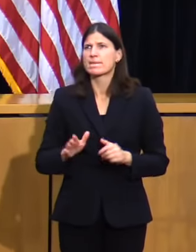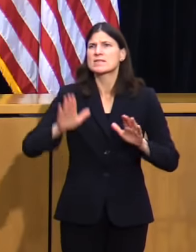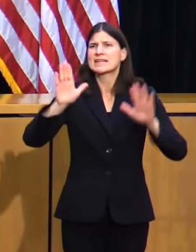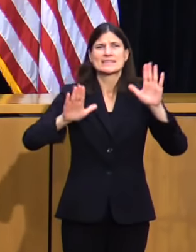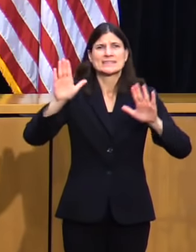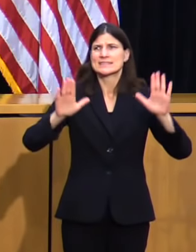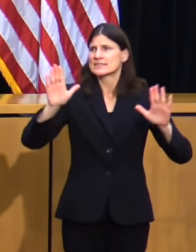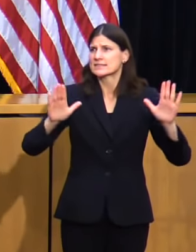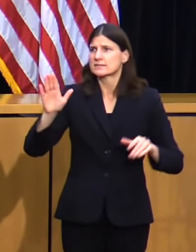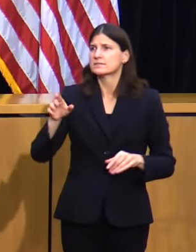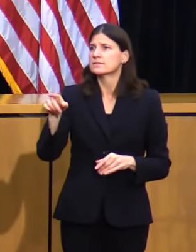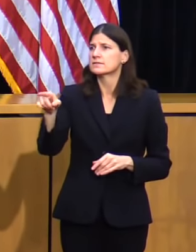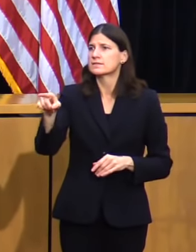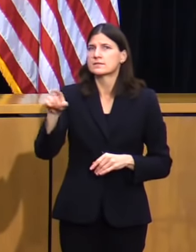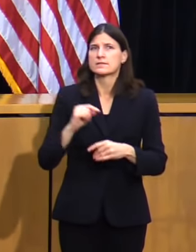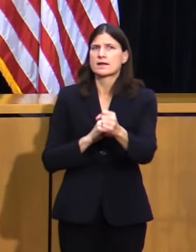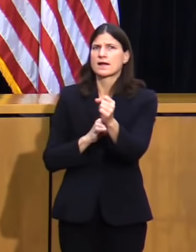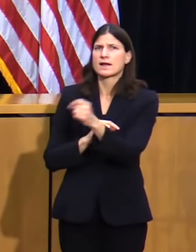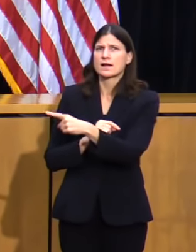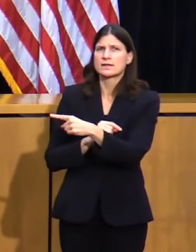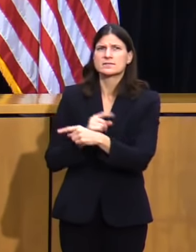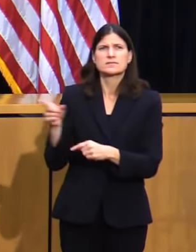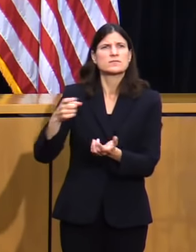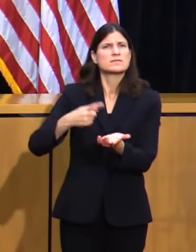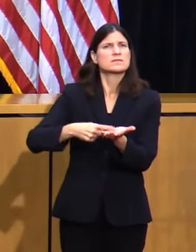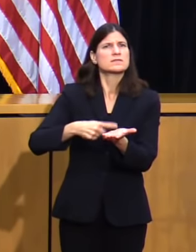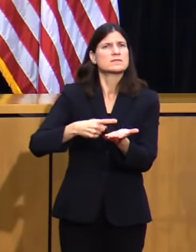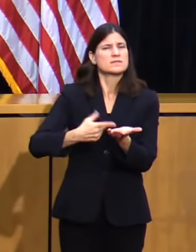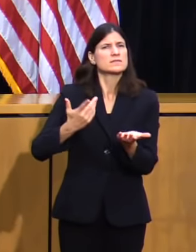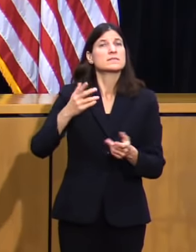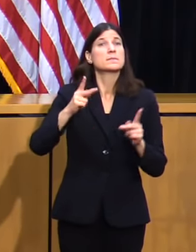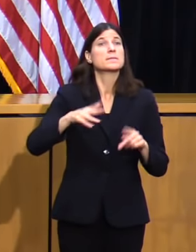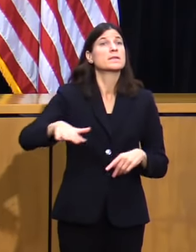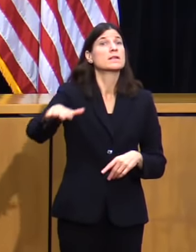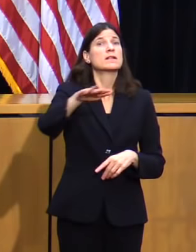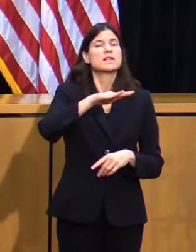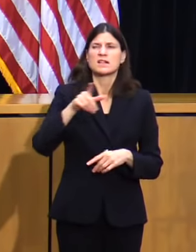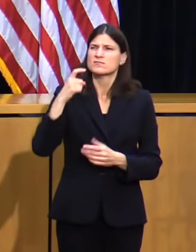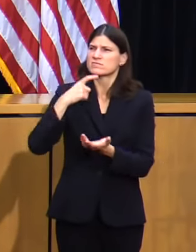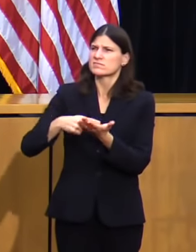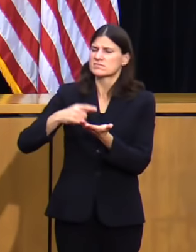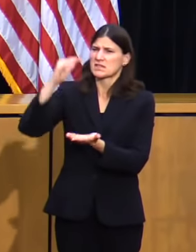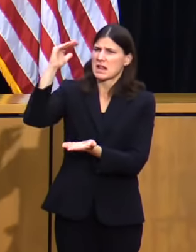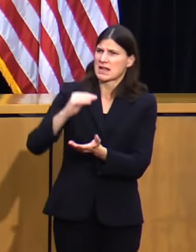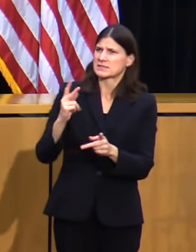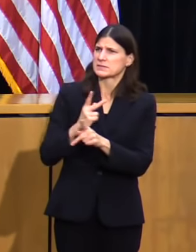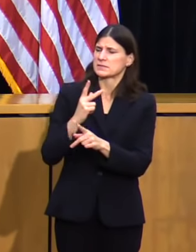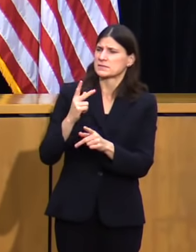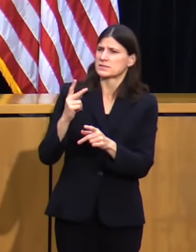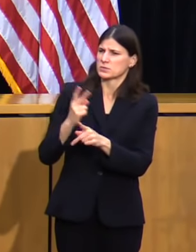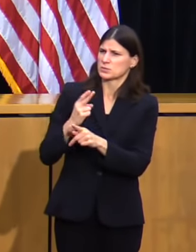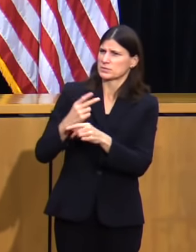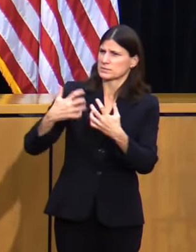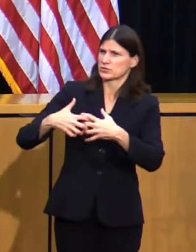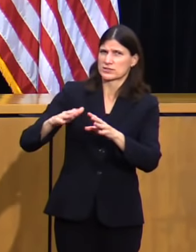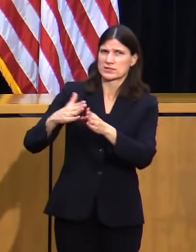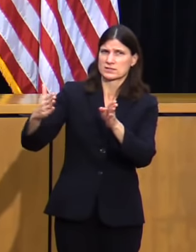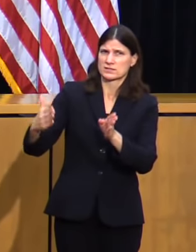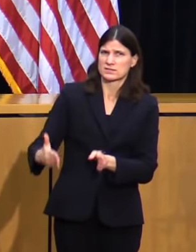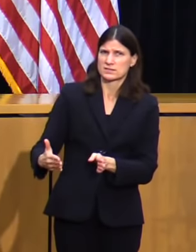Doctor, you said fewer people are on ventilators. Also, the fewer people who have to be hospitalized based on the total percentage of who has